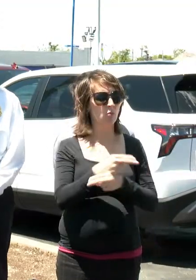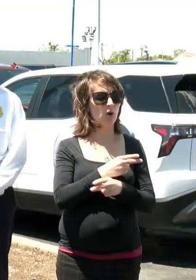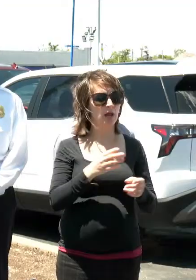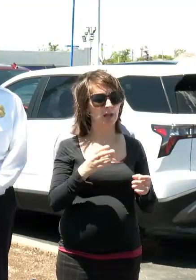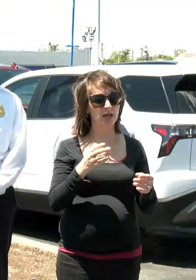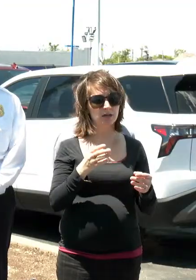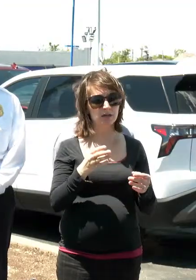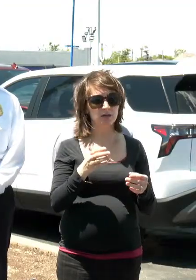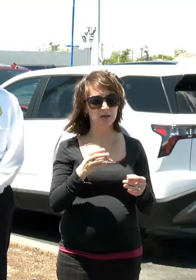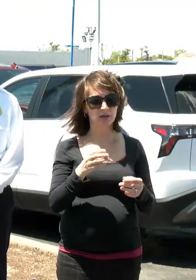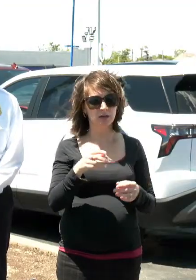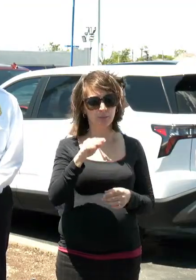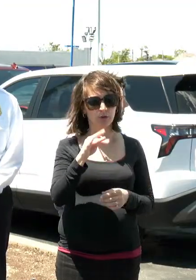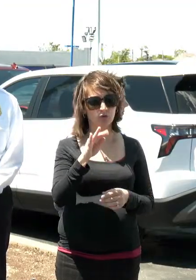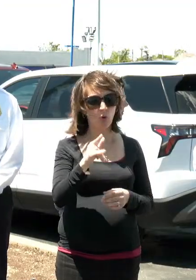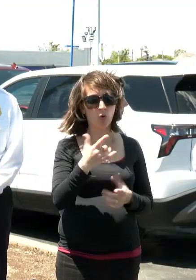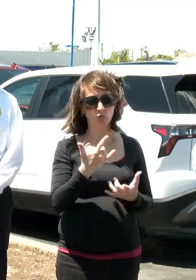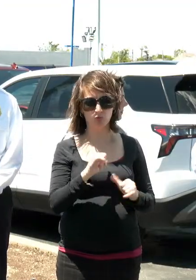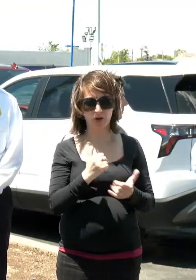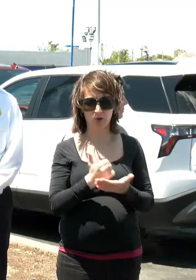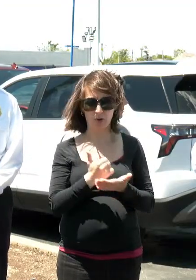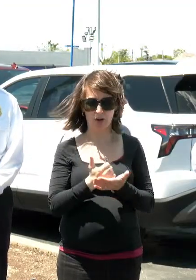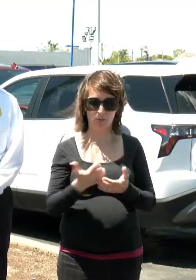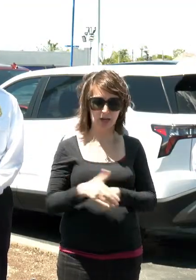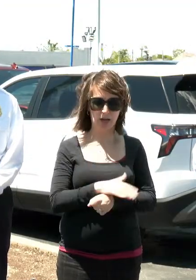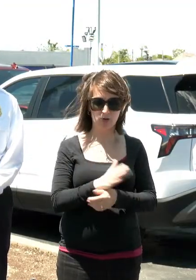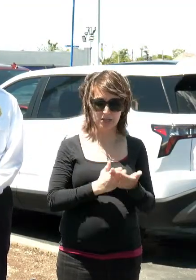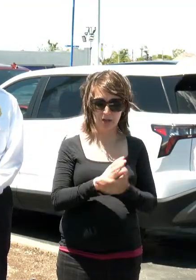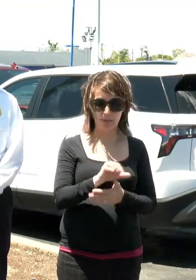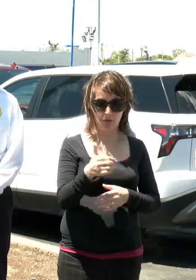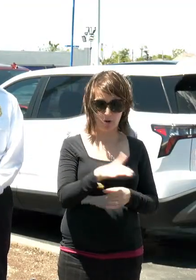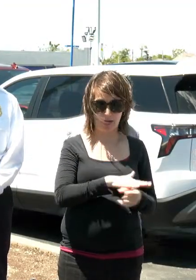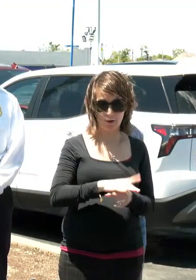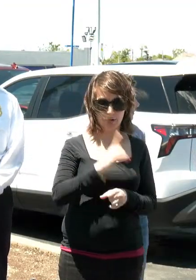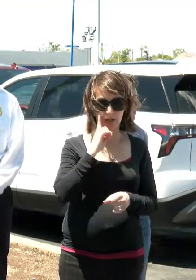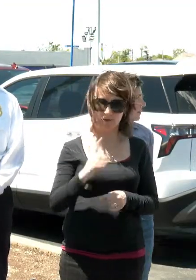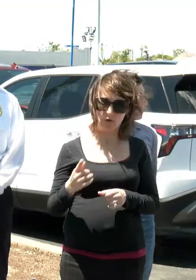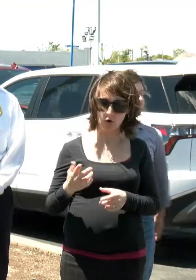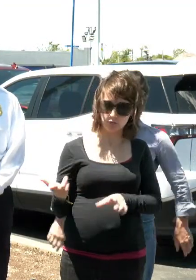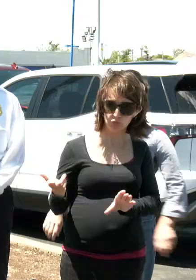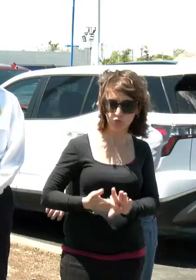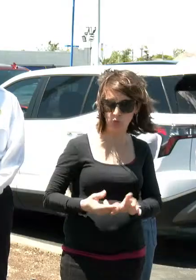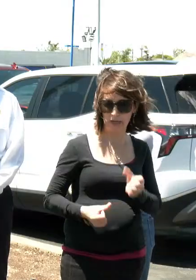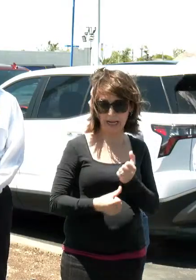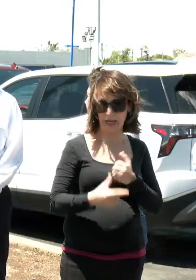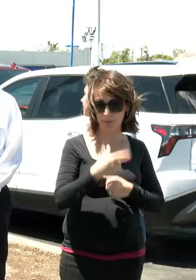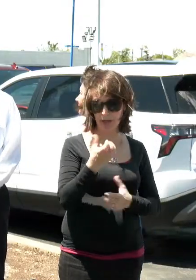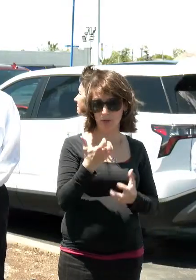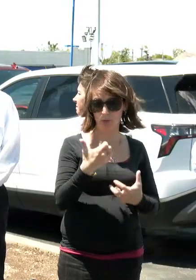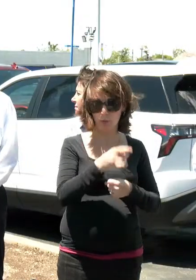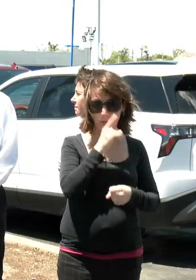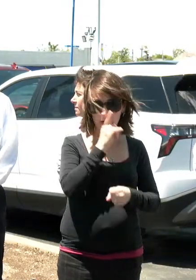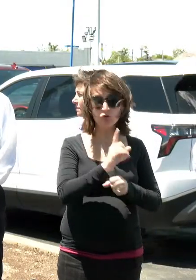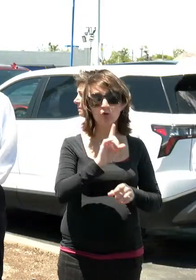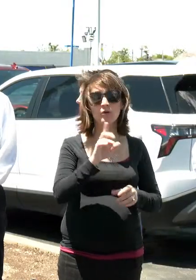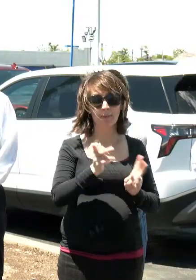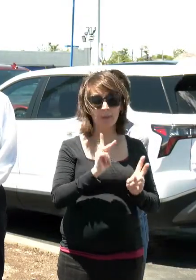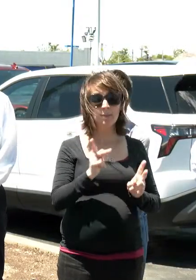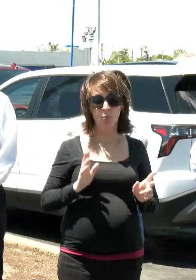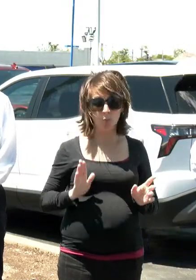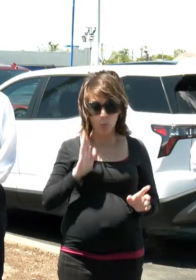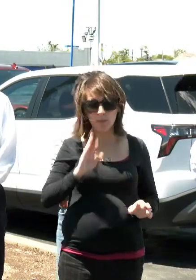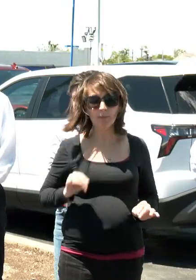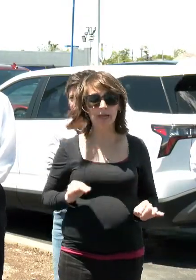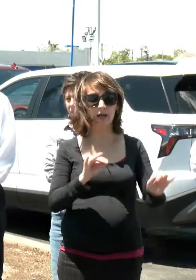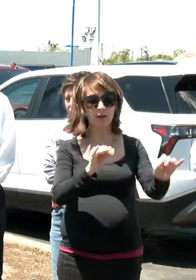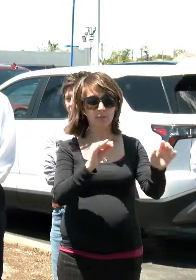as mutual aid. And you know what? Great partners, they've come in to do that because we want to make sure as people pick up speed as lights are going. And then even when they